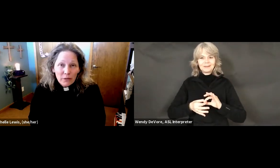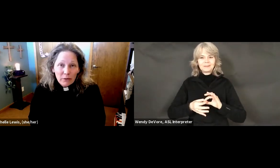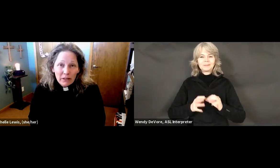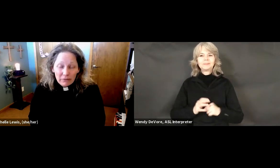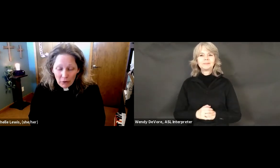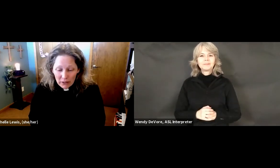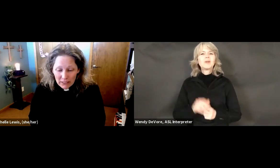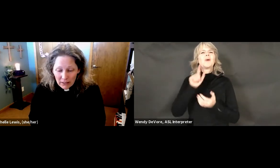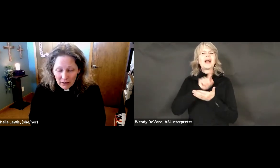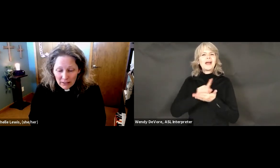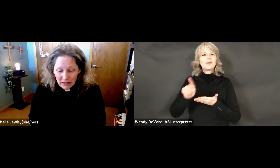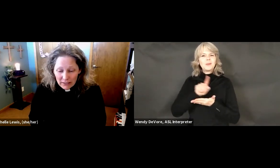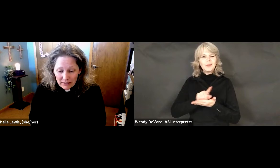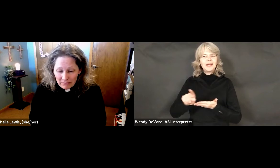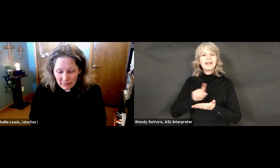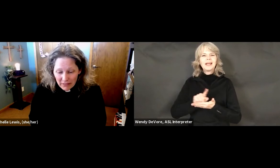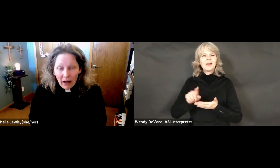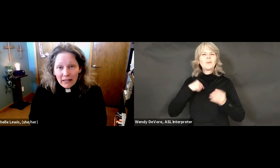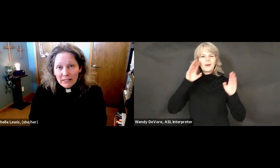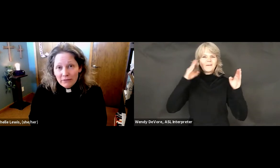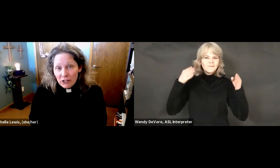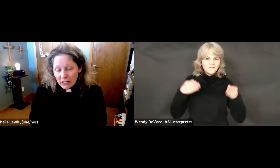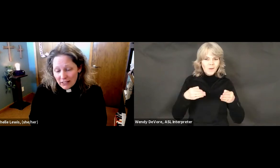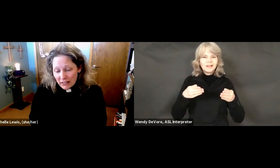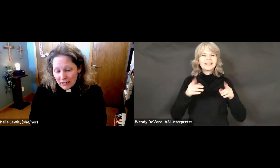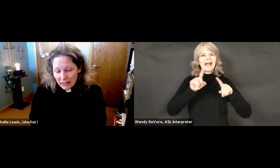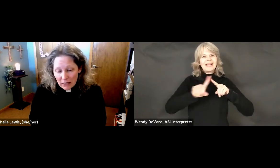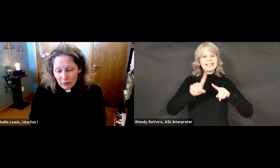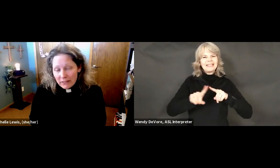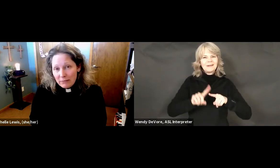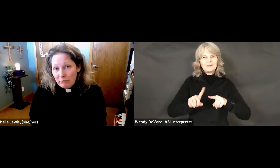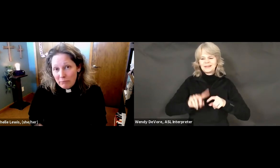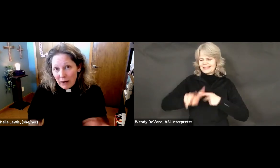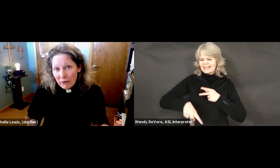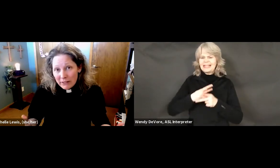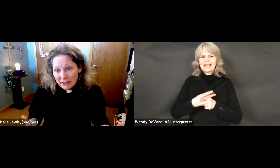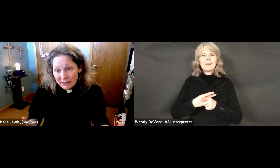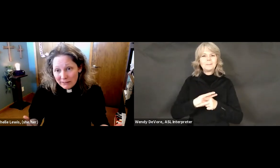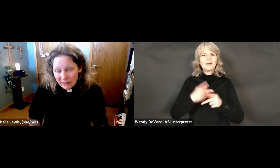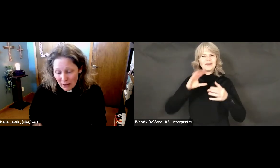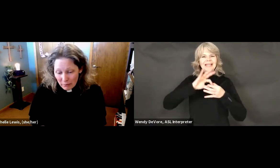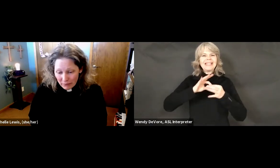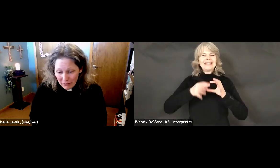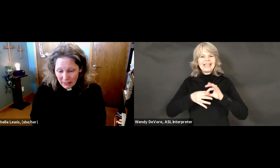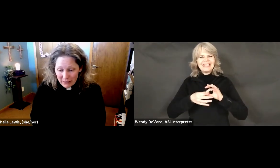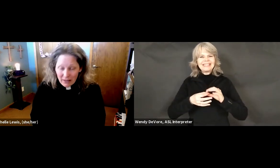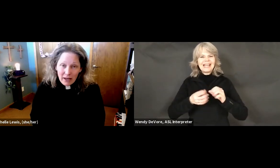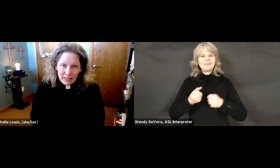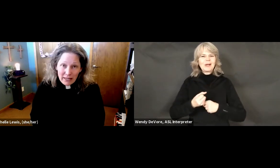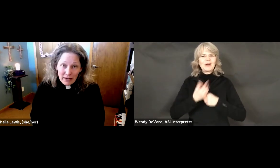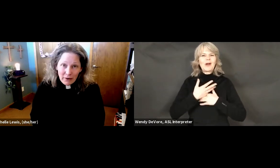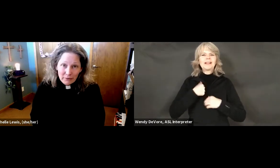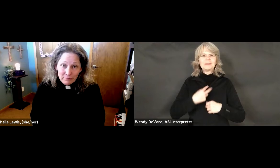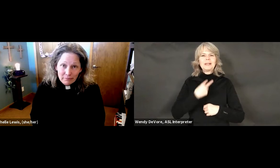Each week we have focused on the kinds of chains that can keep us bound up and